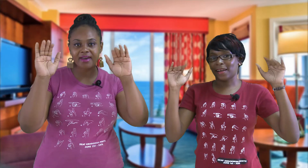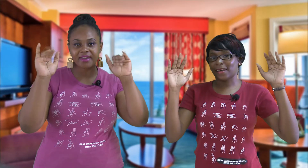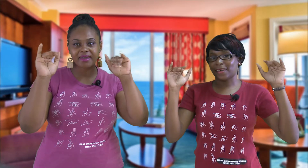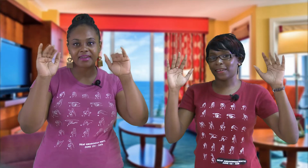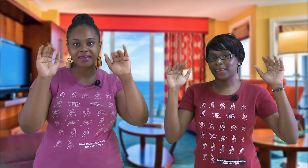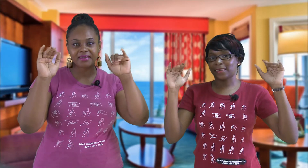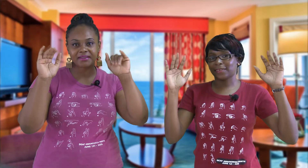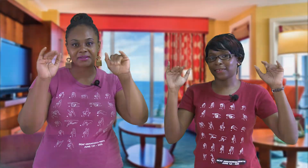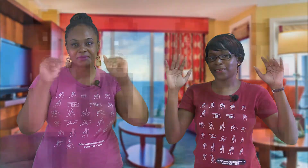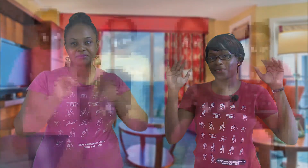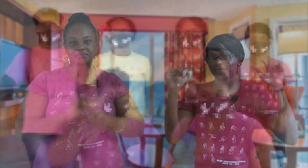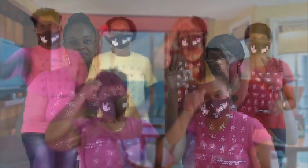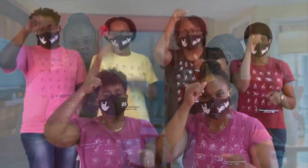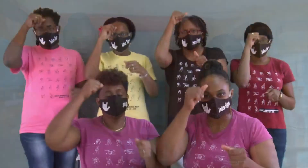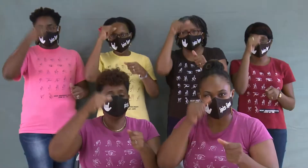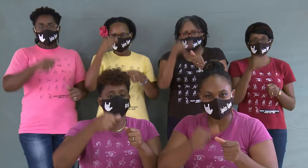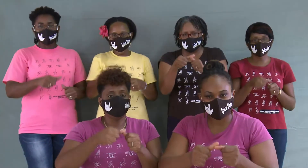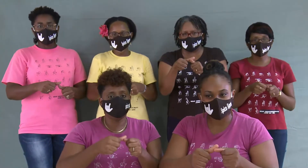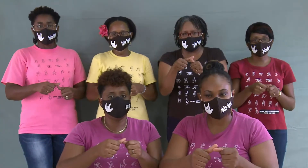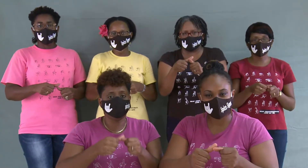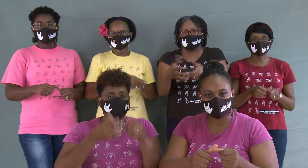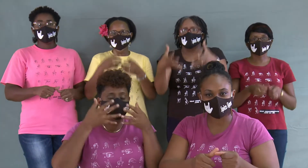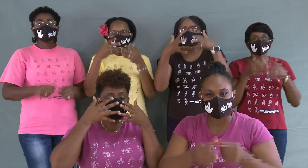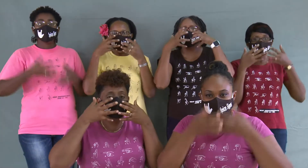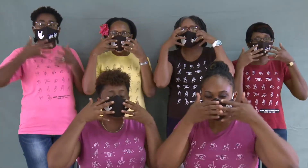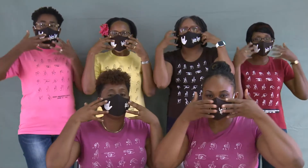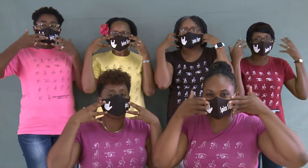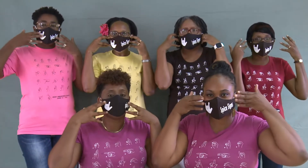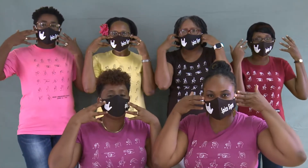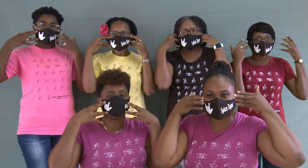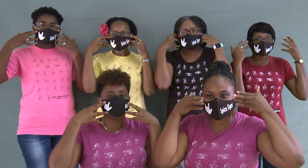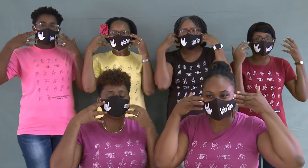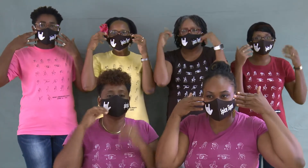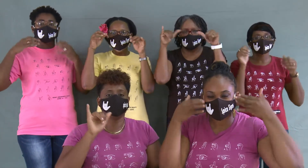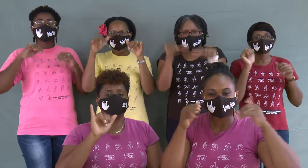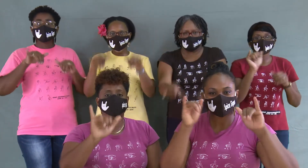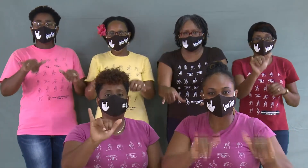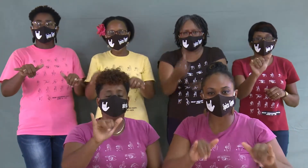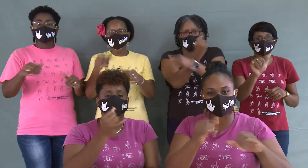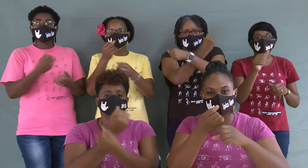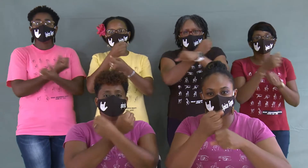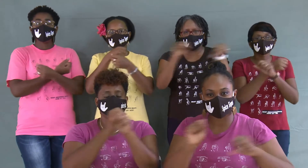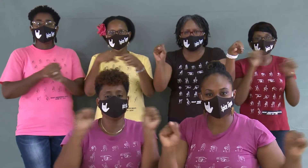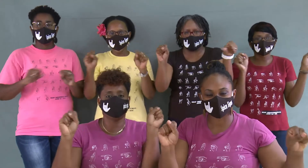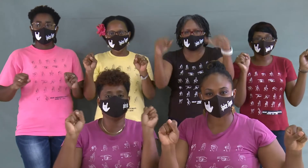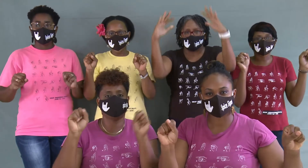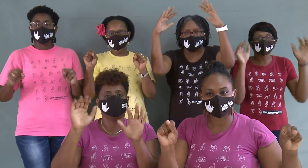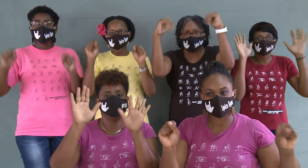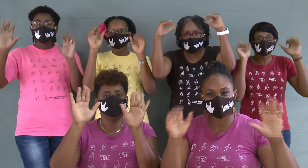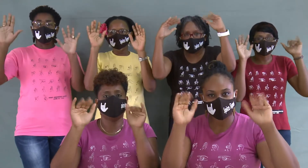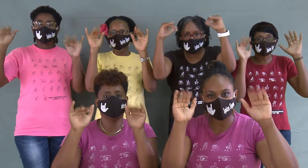remember wear a mask stay safe bye